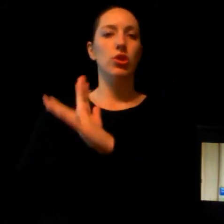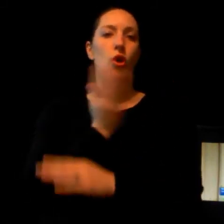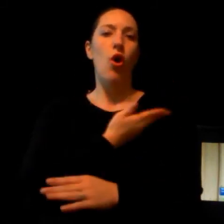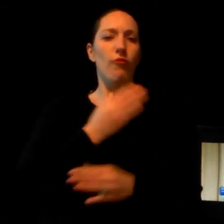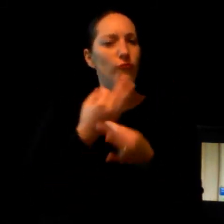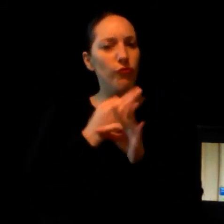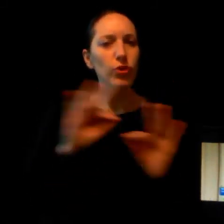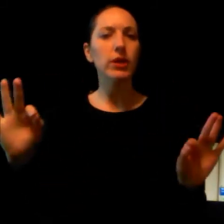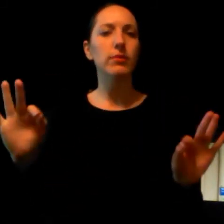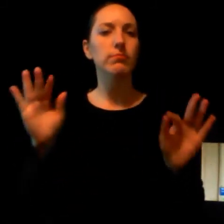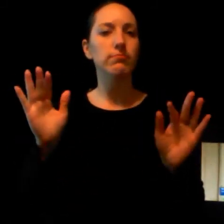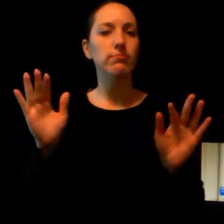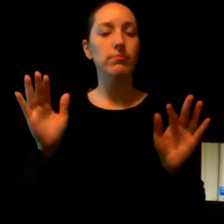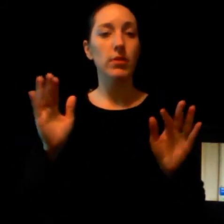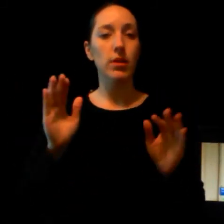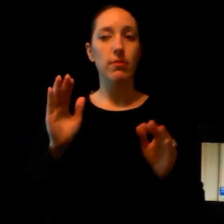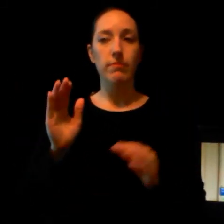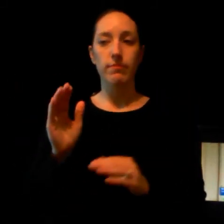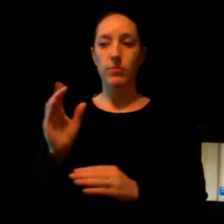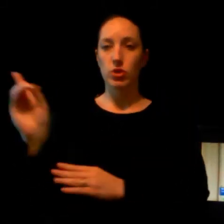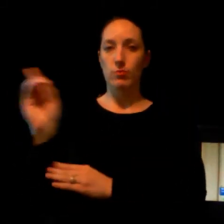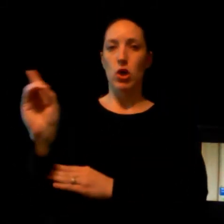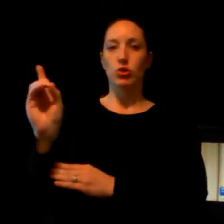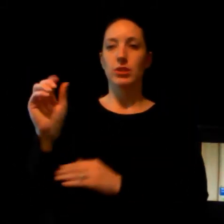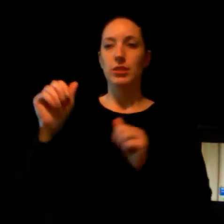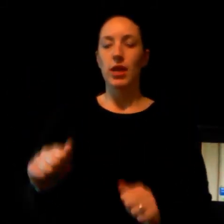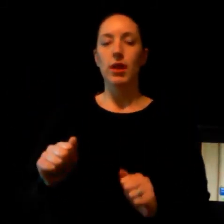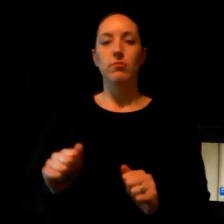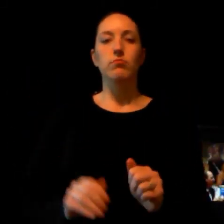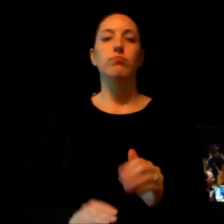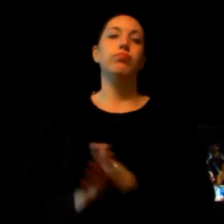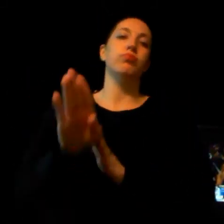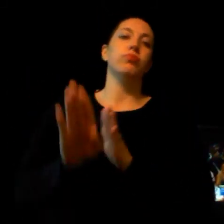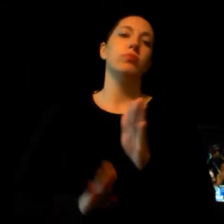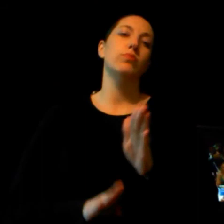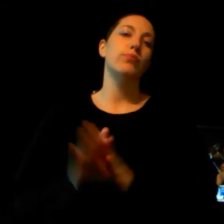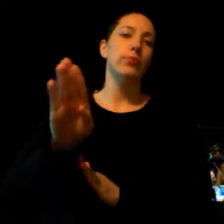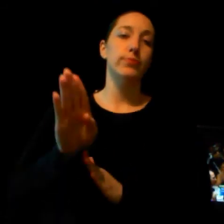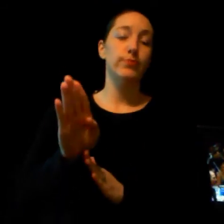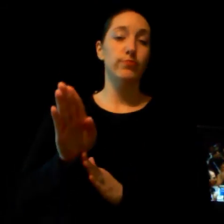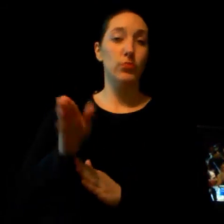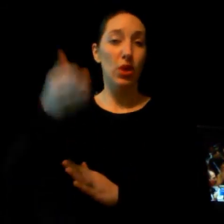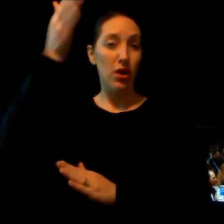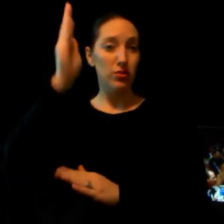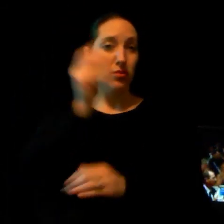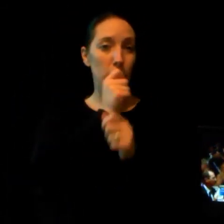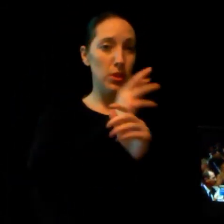democracy to flourish. God bless you, and may God bless the United States of America.